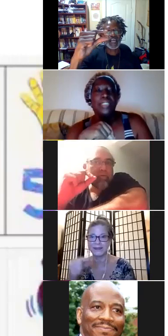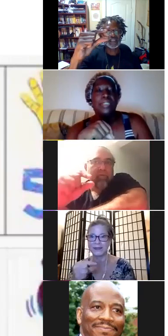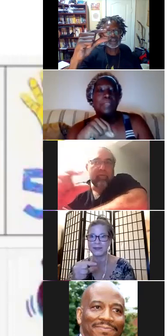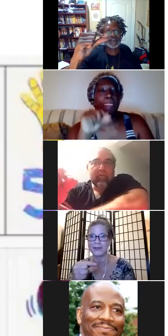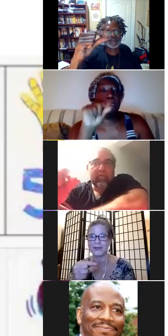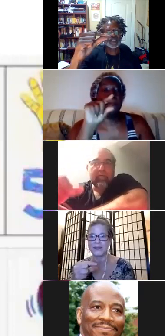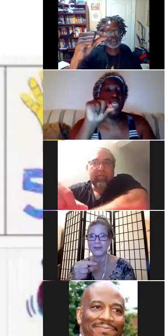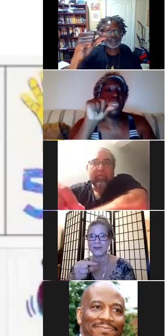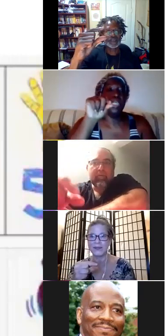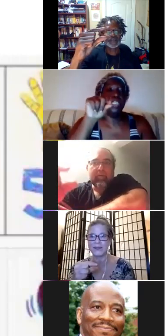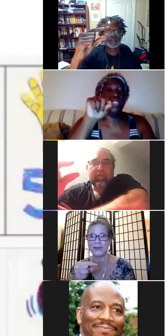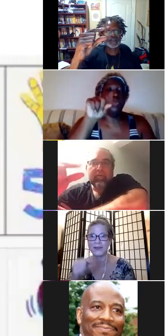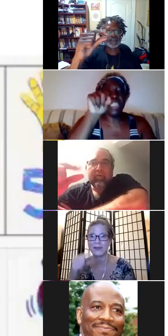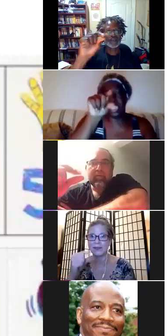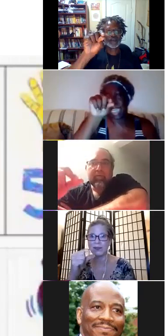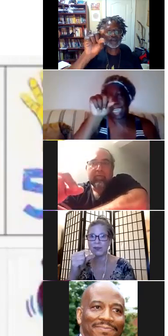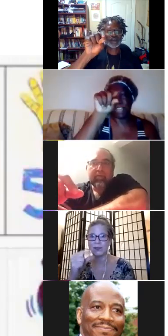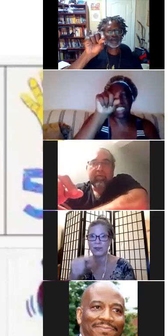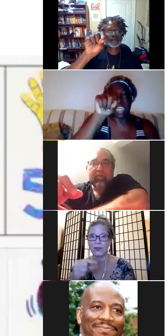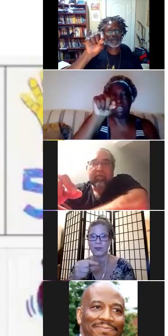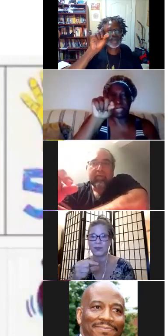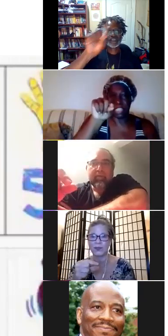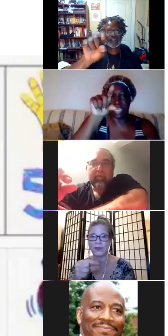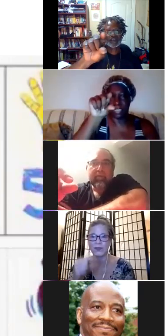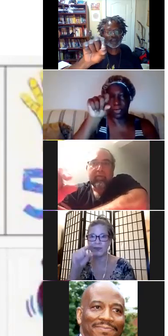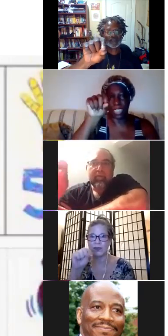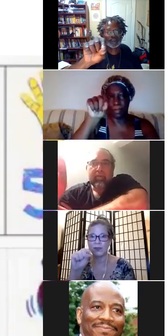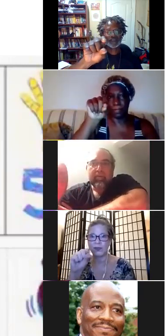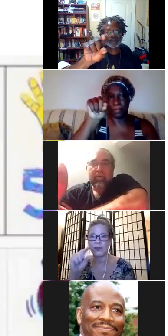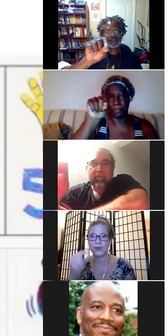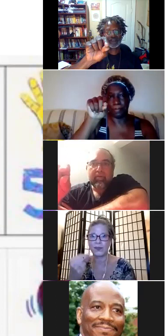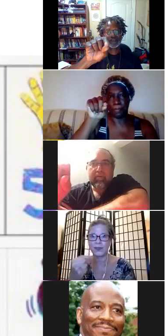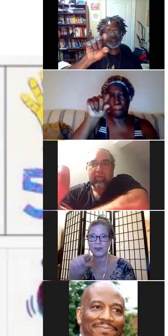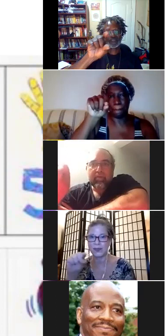the side. 20. 20 is like facing out. I'm sorry. 20.